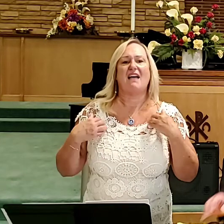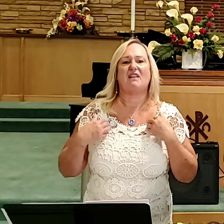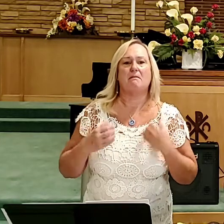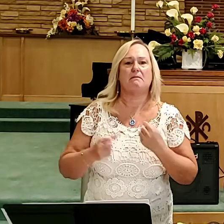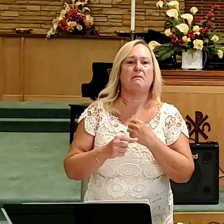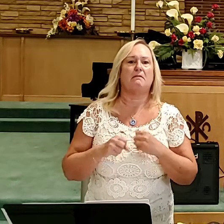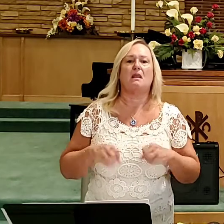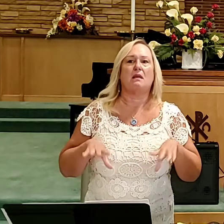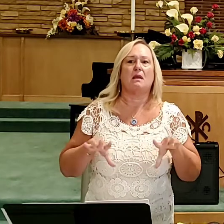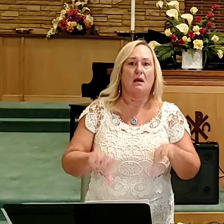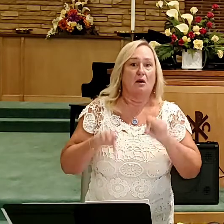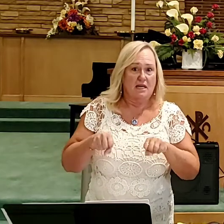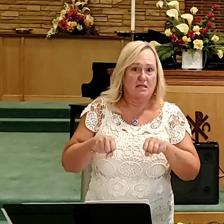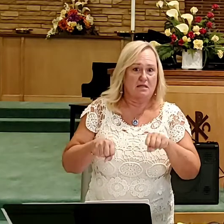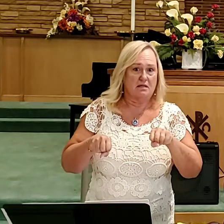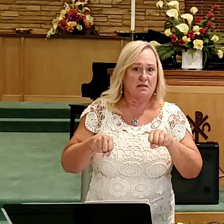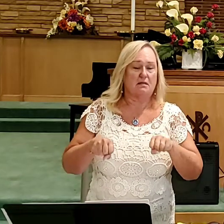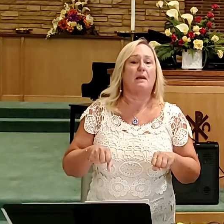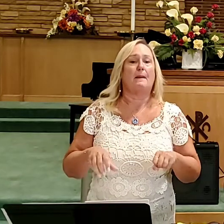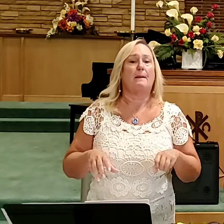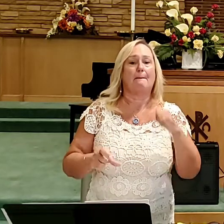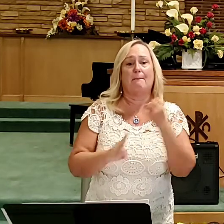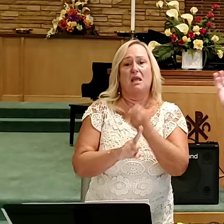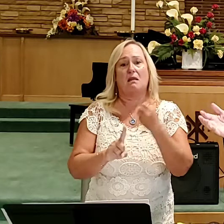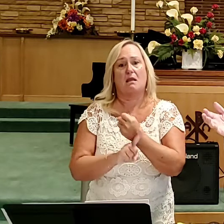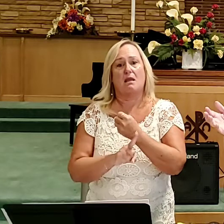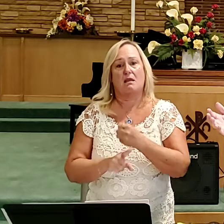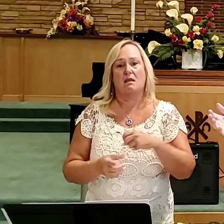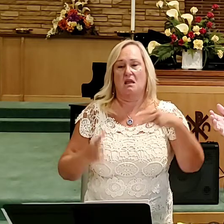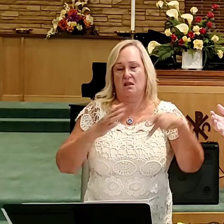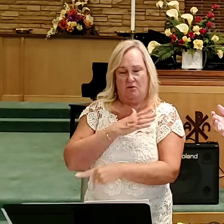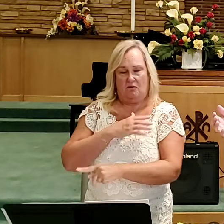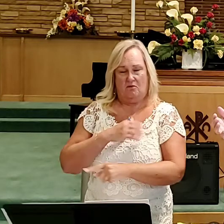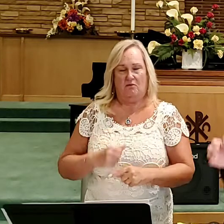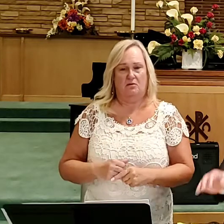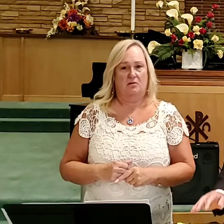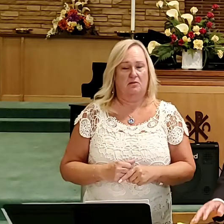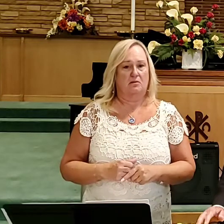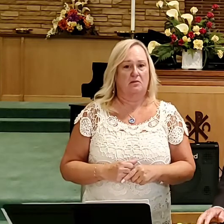arrested, beaten, killed.